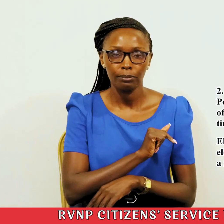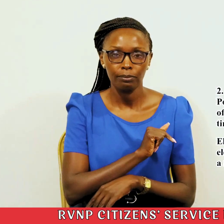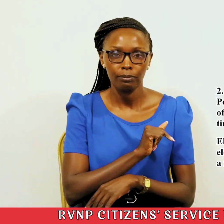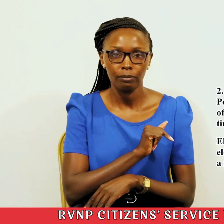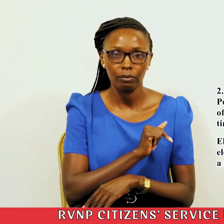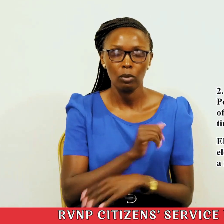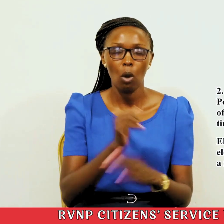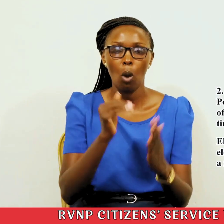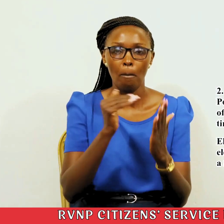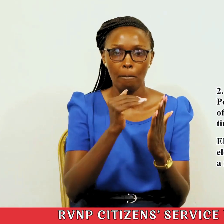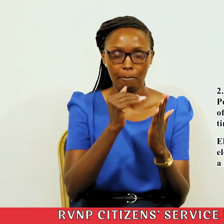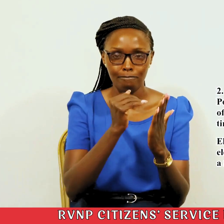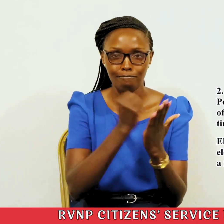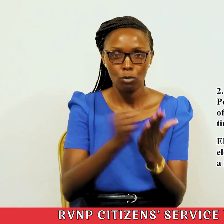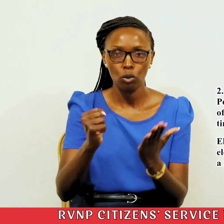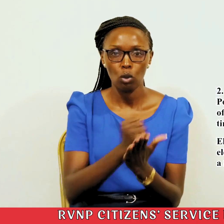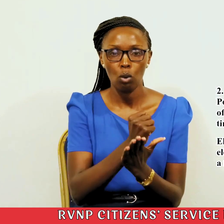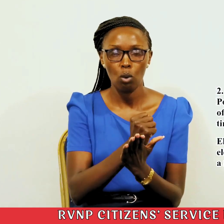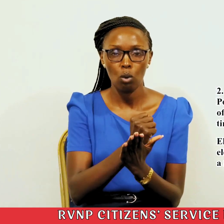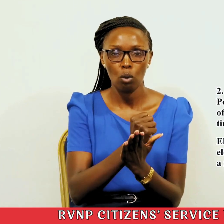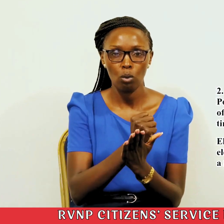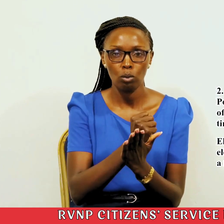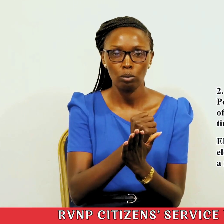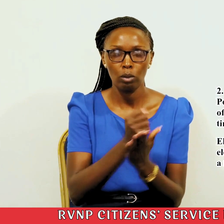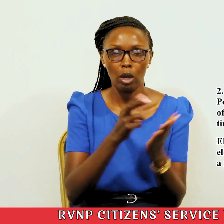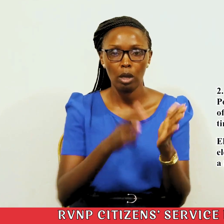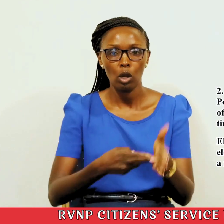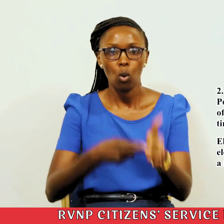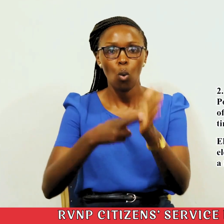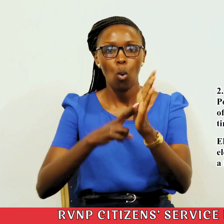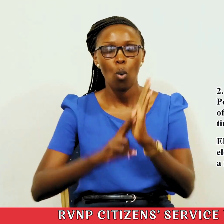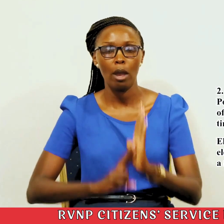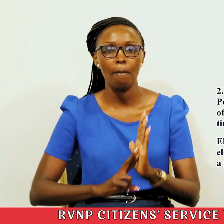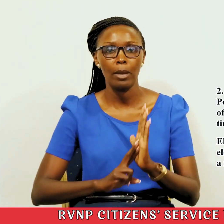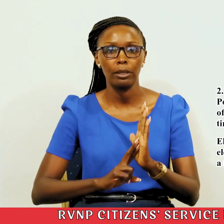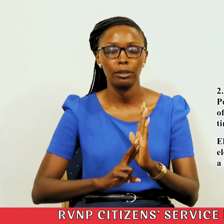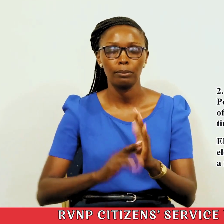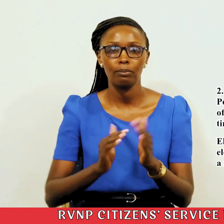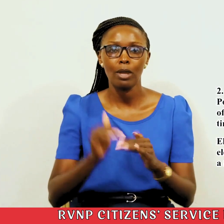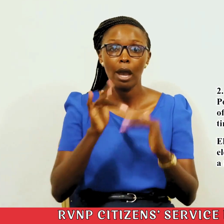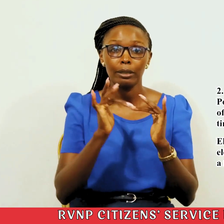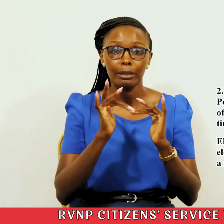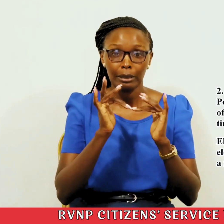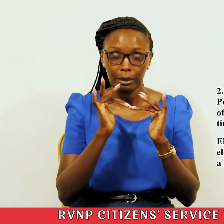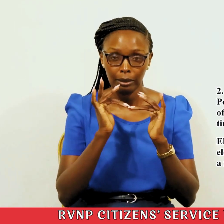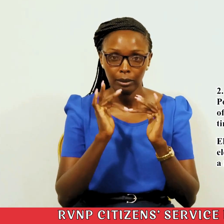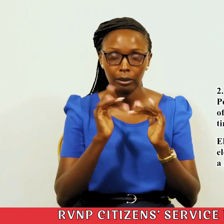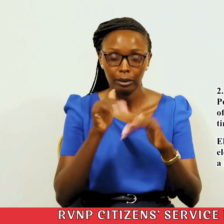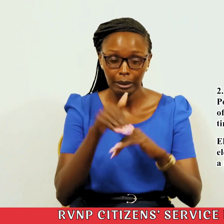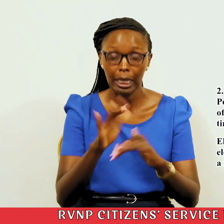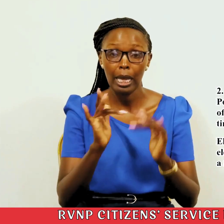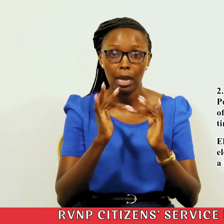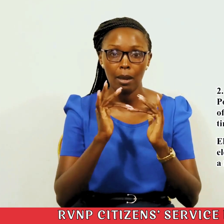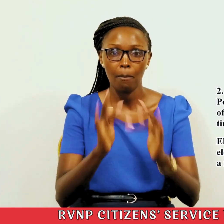Postal: the requirement is to send mail to official